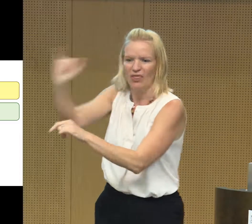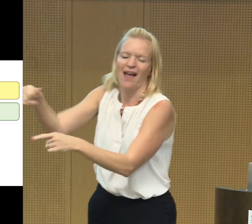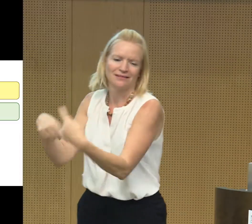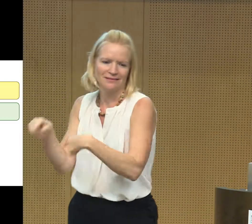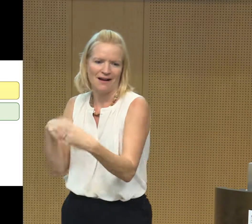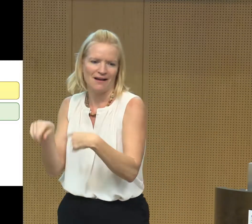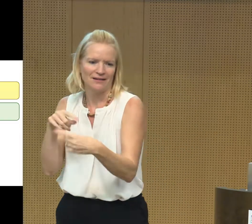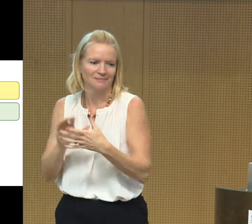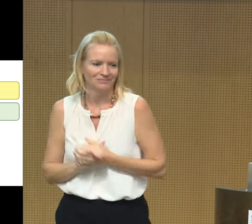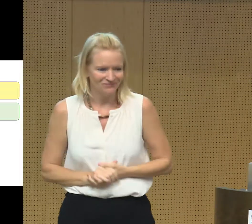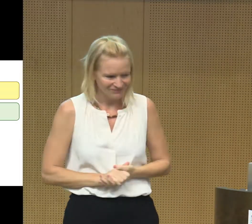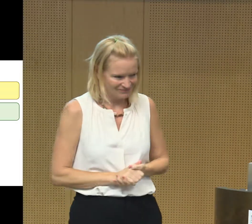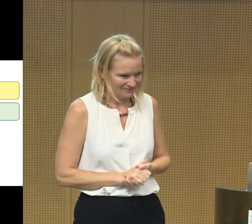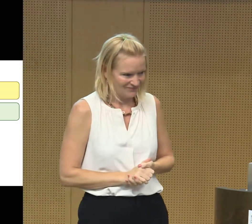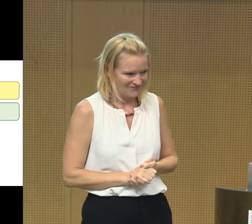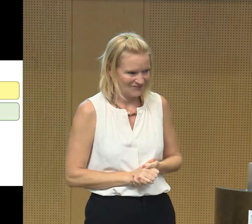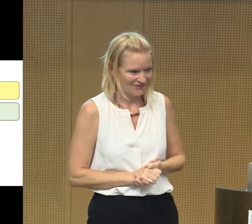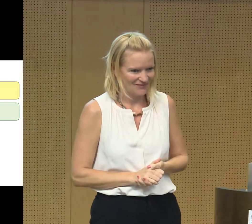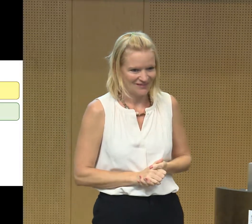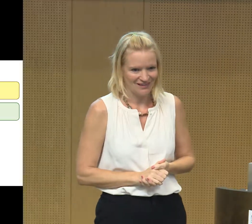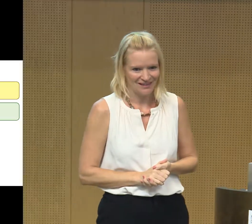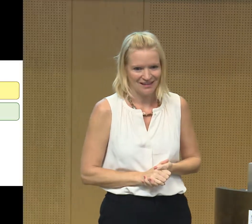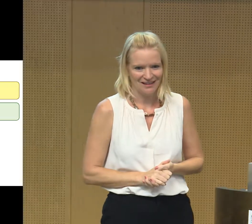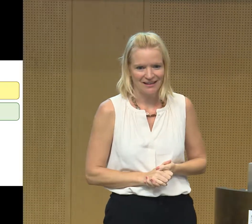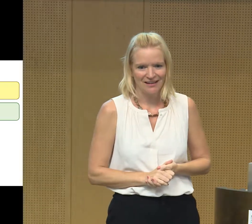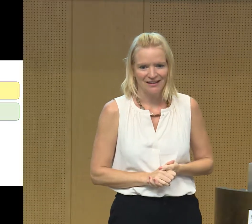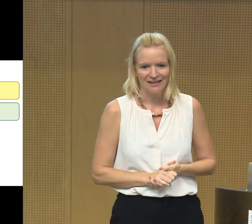are, what causes that?